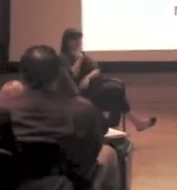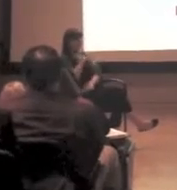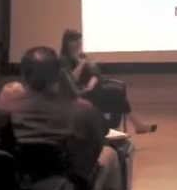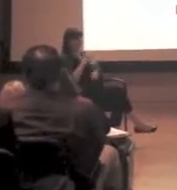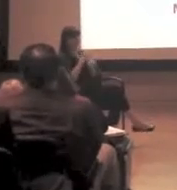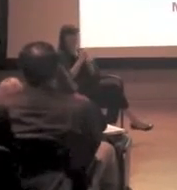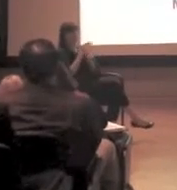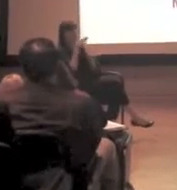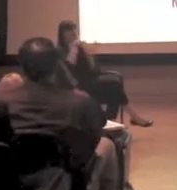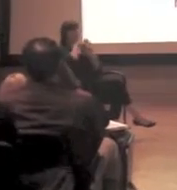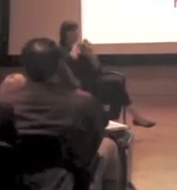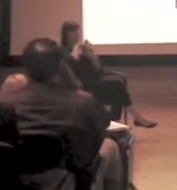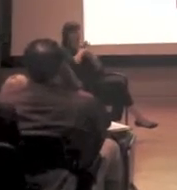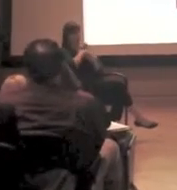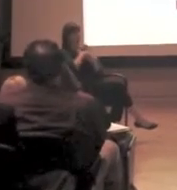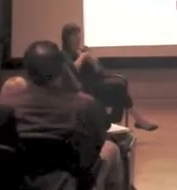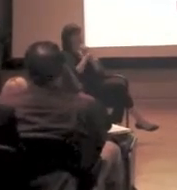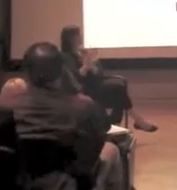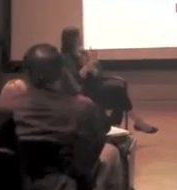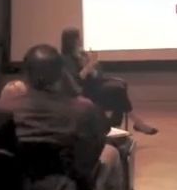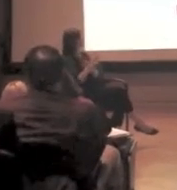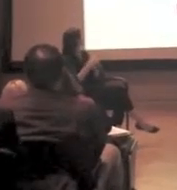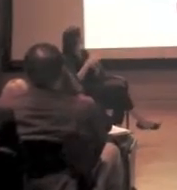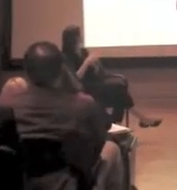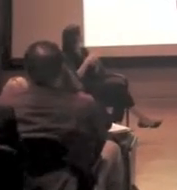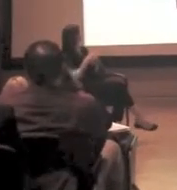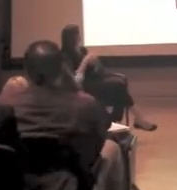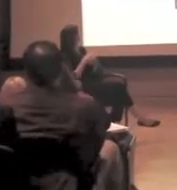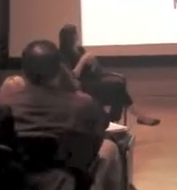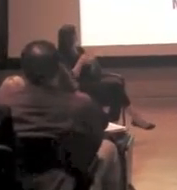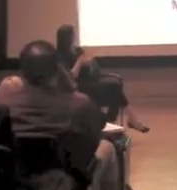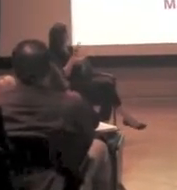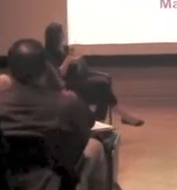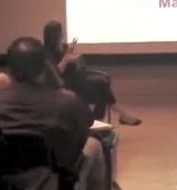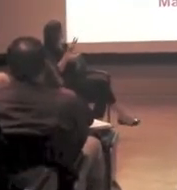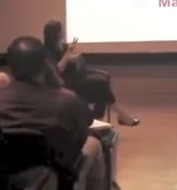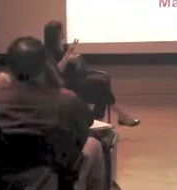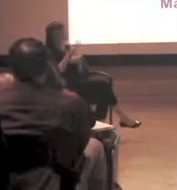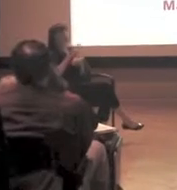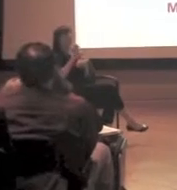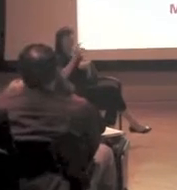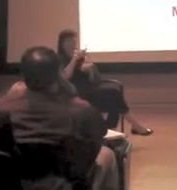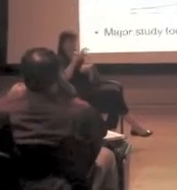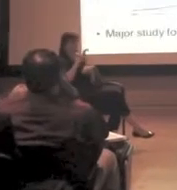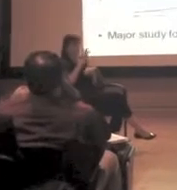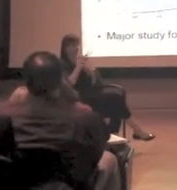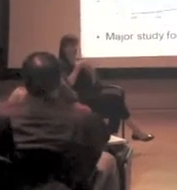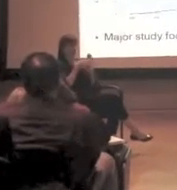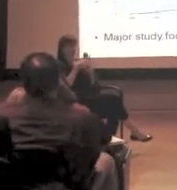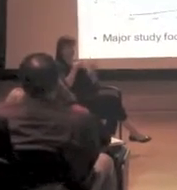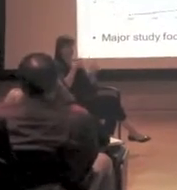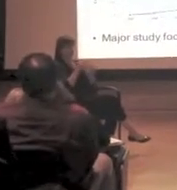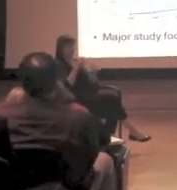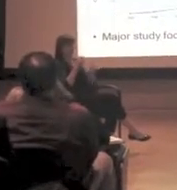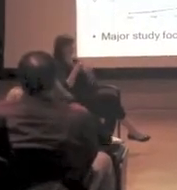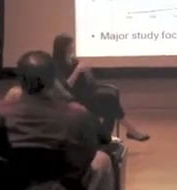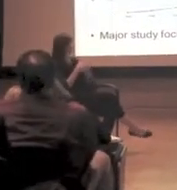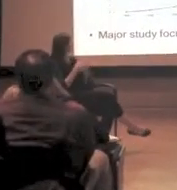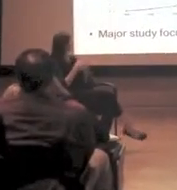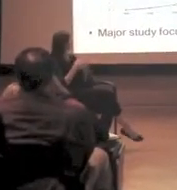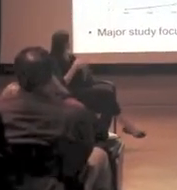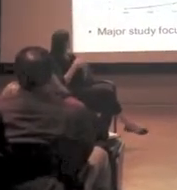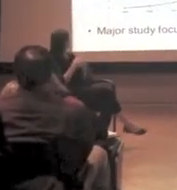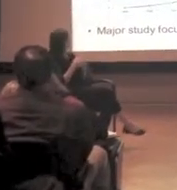infection. Okay, so ETV-CPC, I just want to show its impact that it started to have here. So this